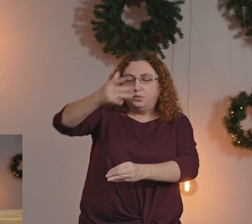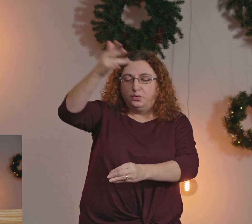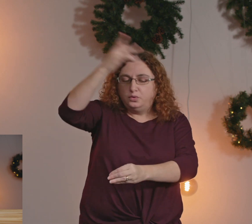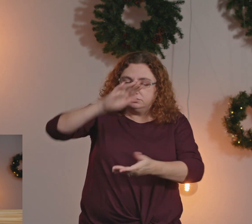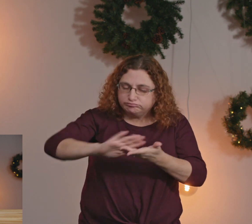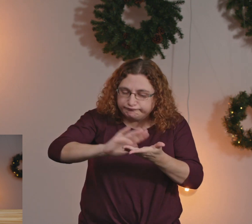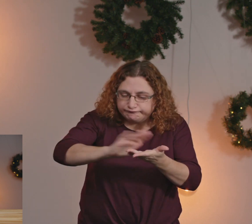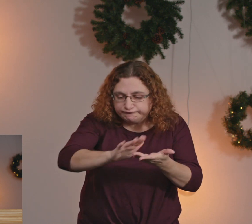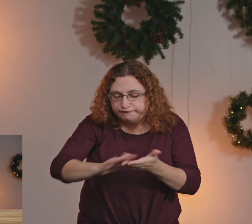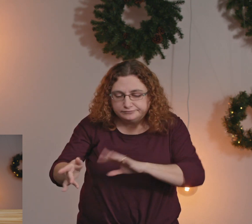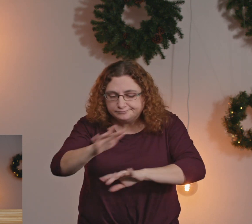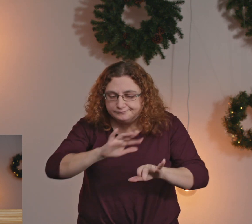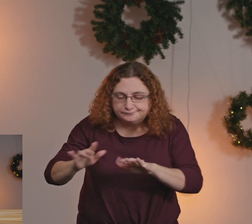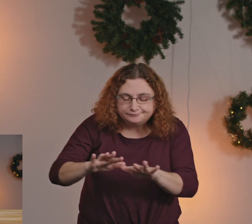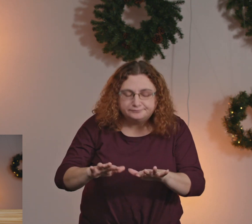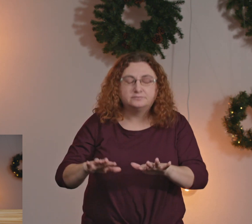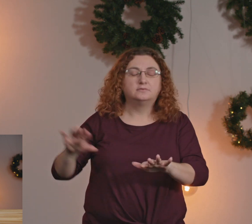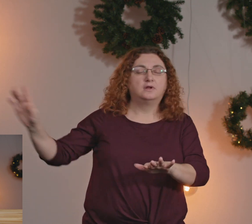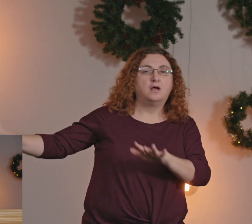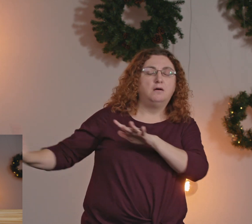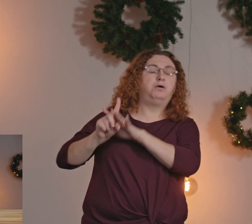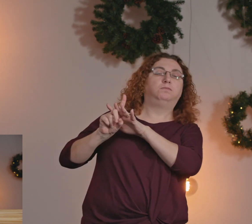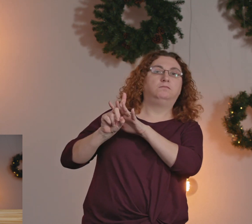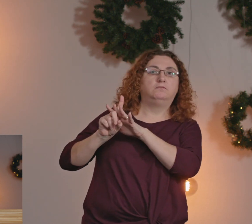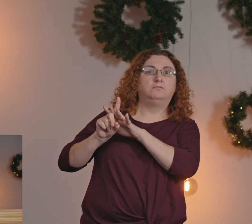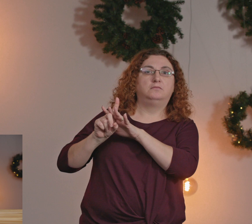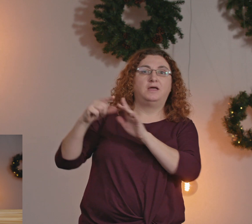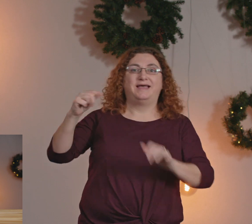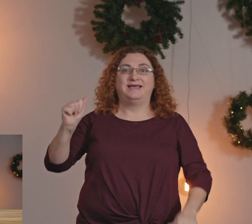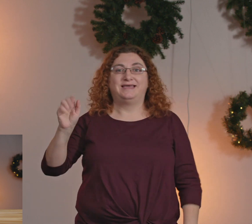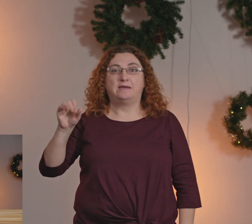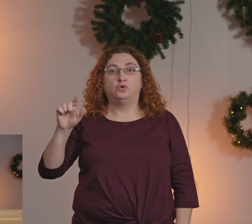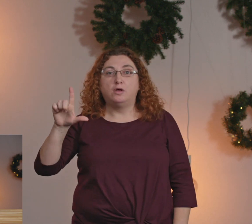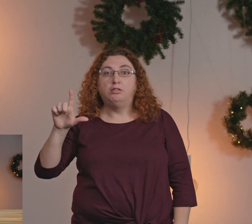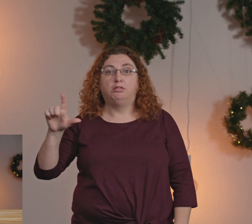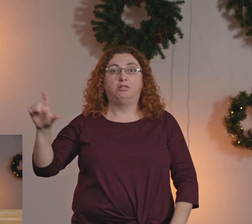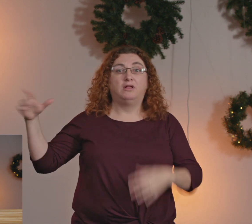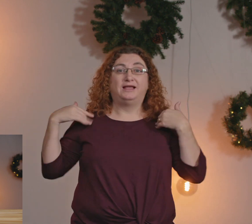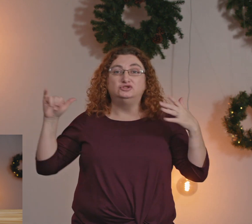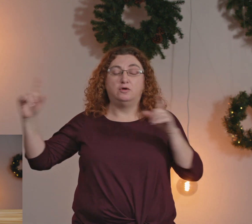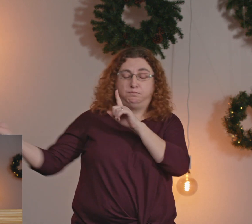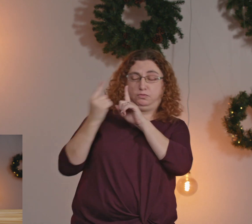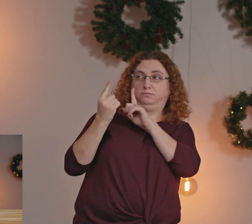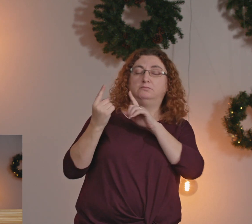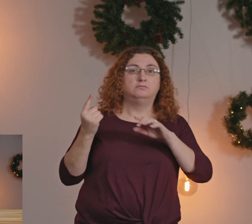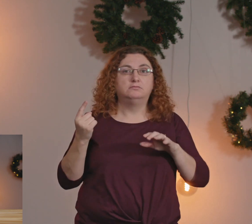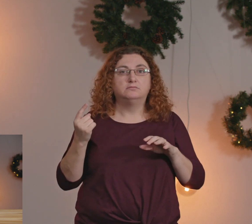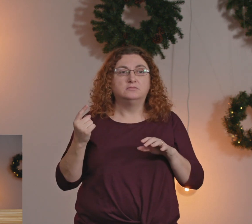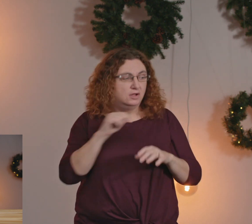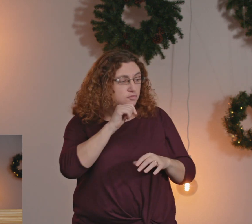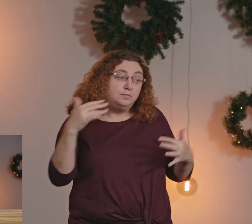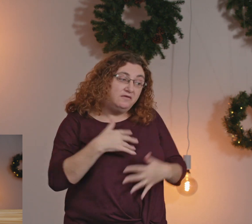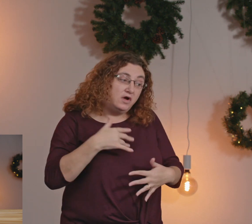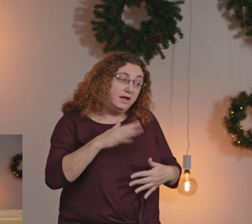cleaning it and reloading the incense. And an angel, his name's Gabriel, shows up right next to the altar and says, "Fear not." And he starts to